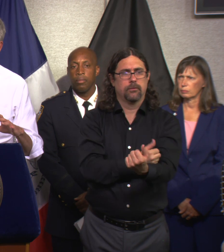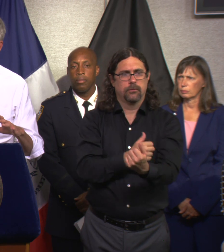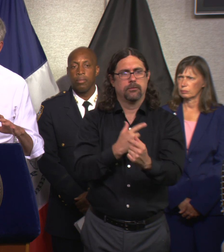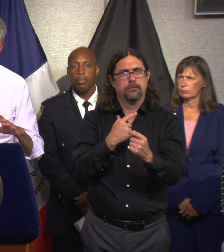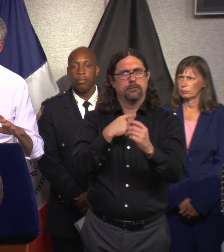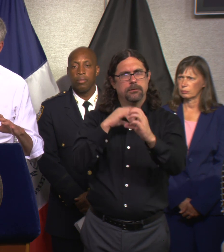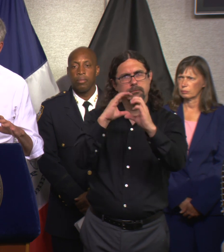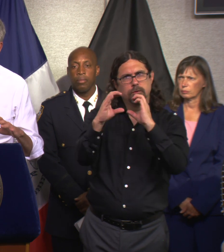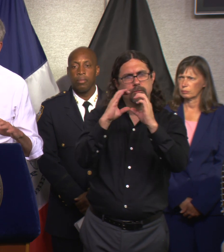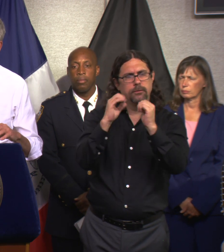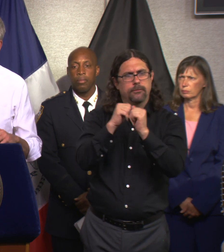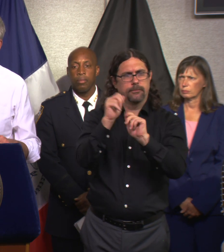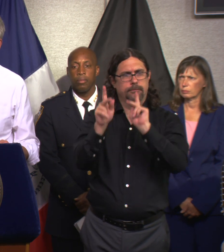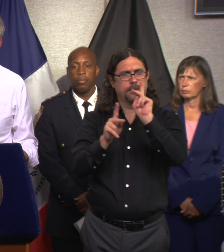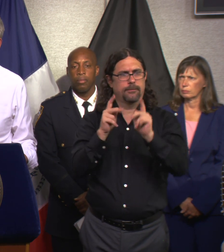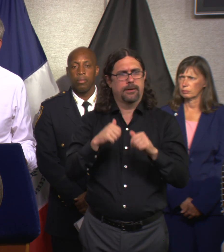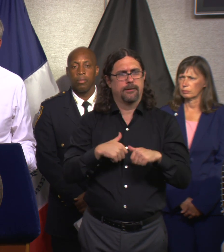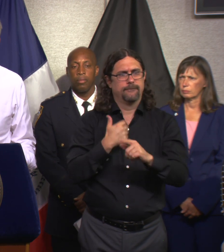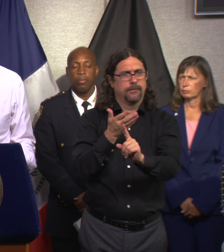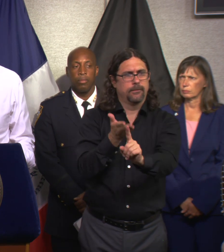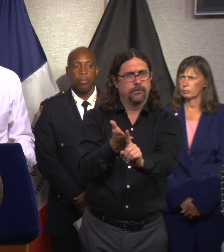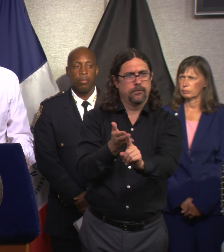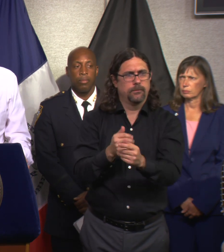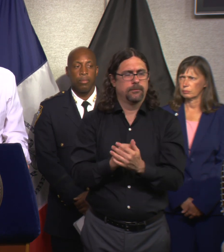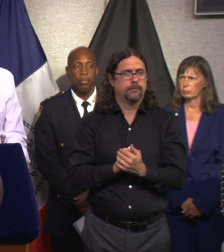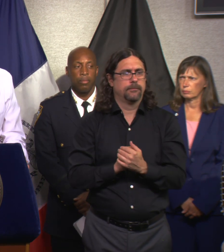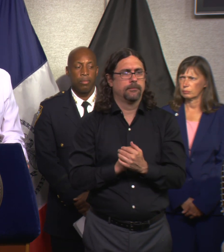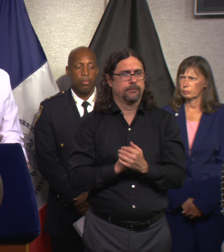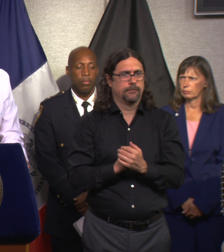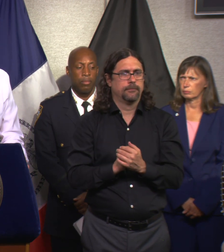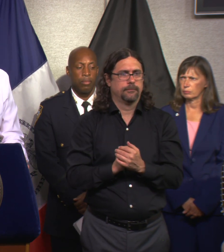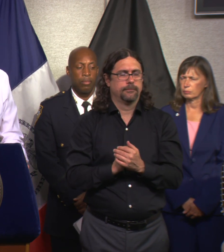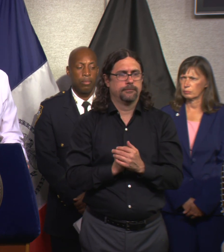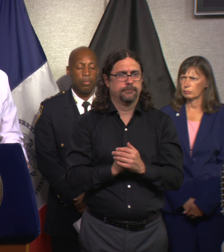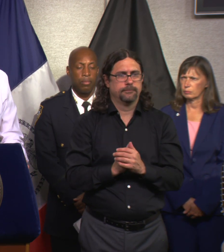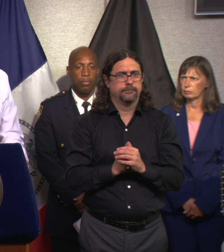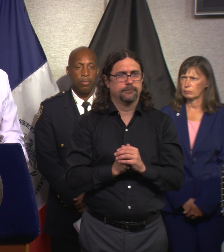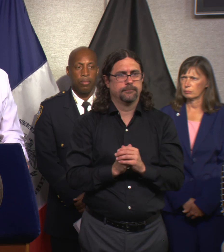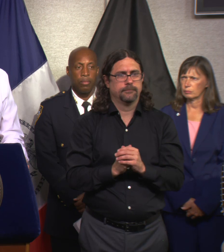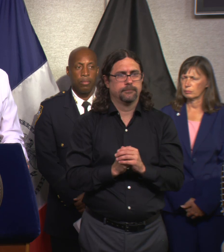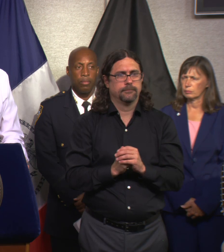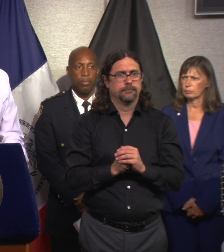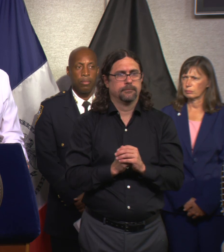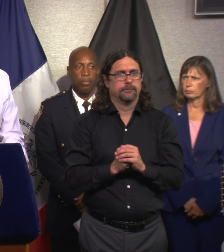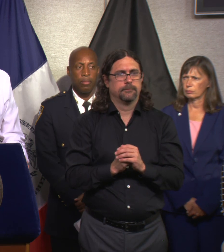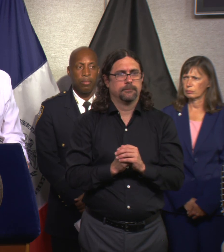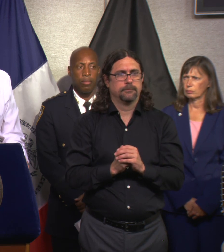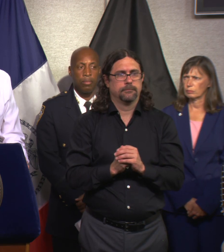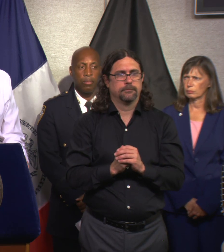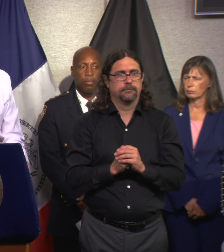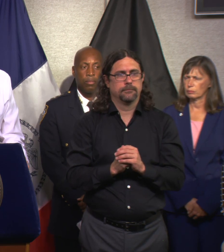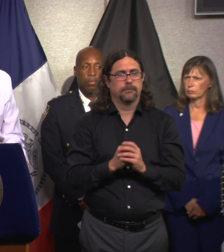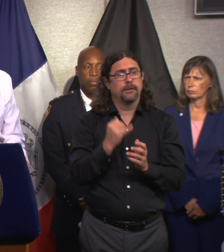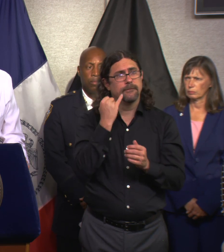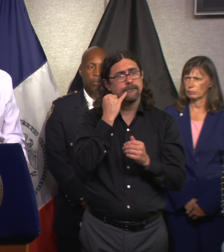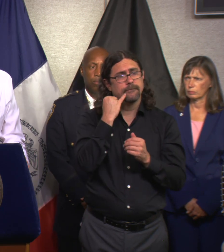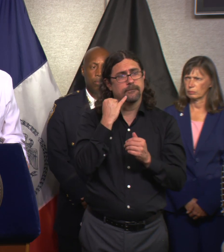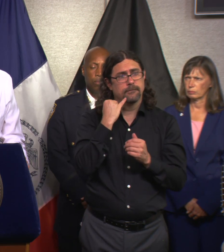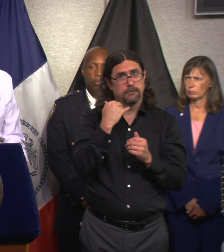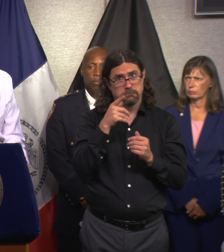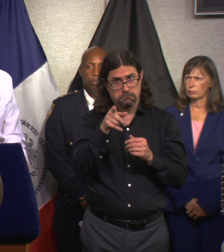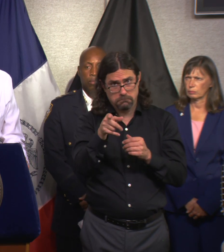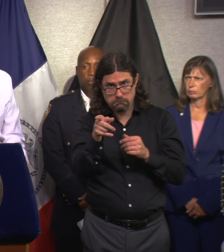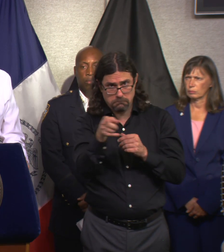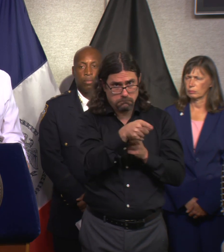with all sorts of other means as well. In every case, there was a nearby senior center. So the senior centers obviously also are